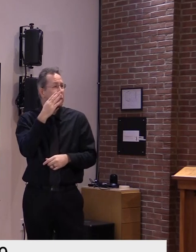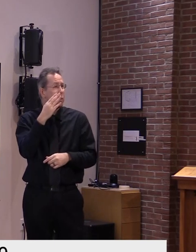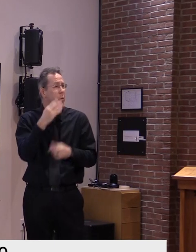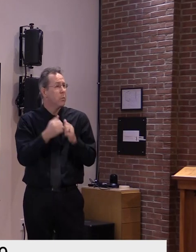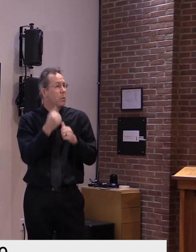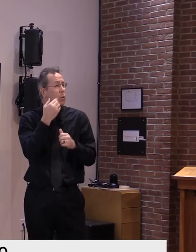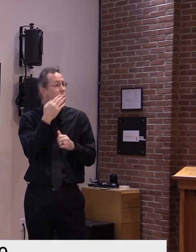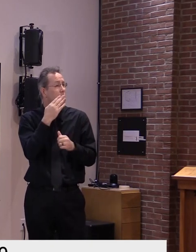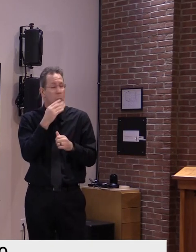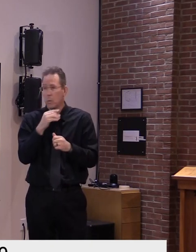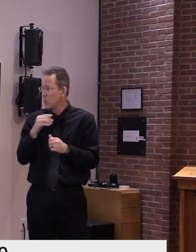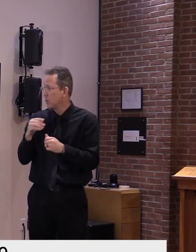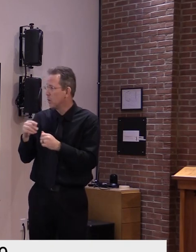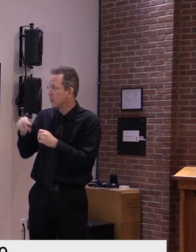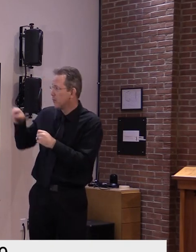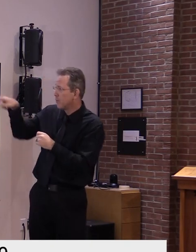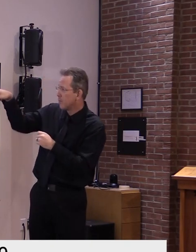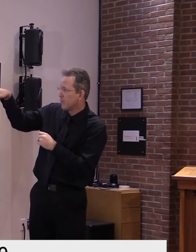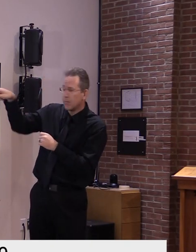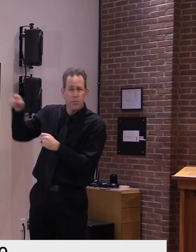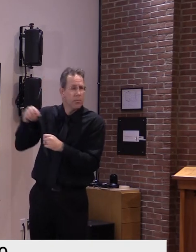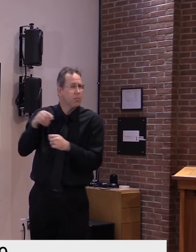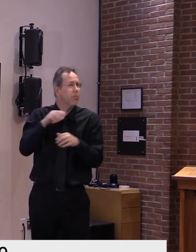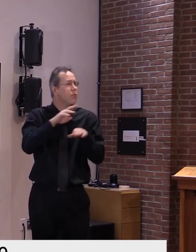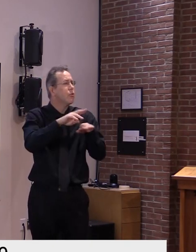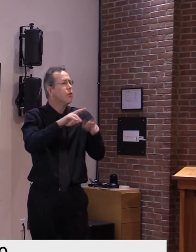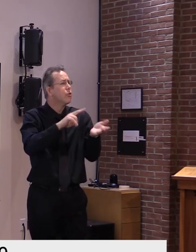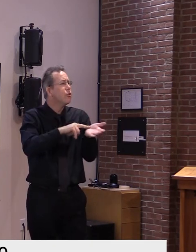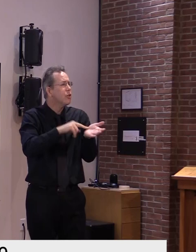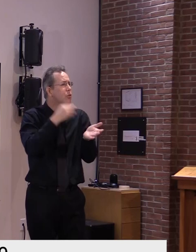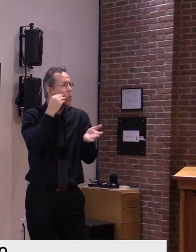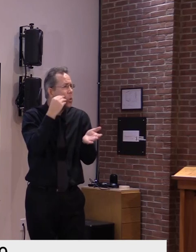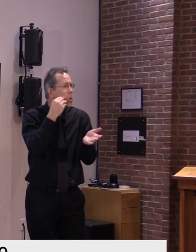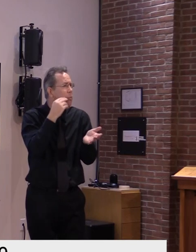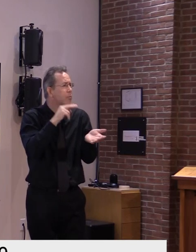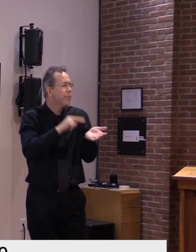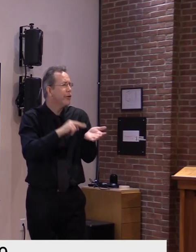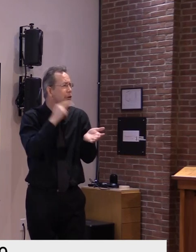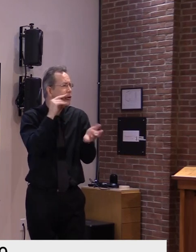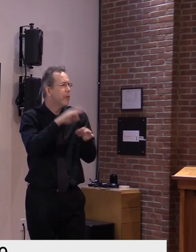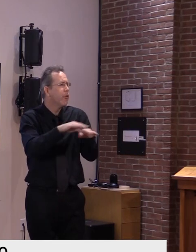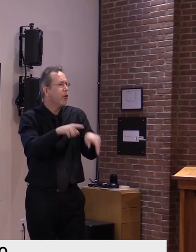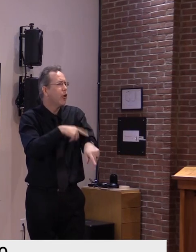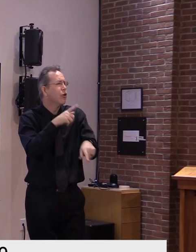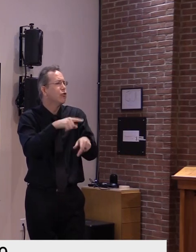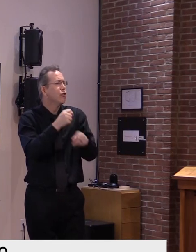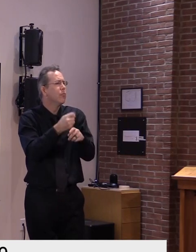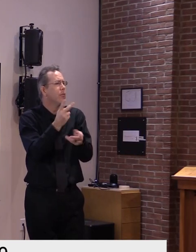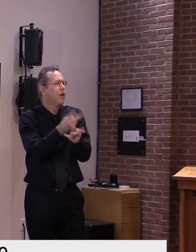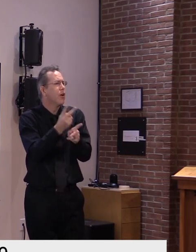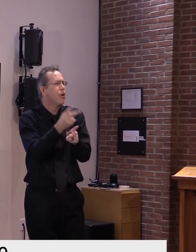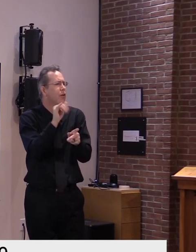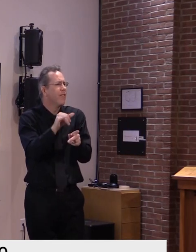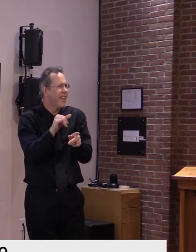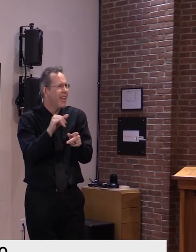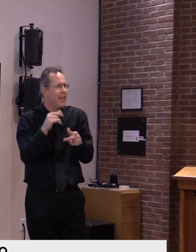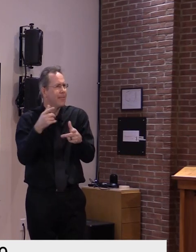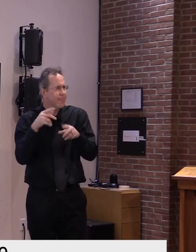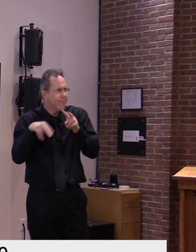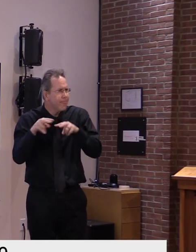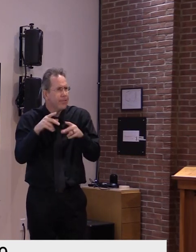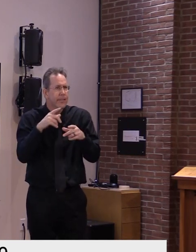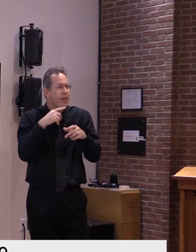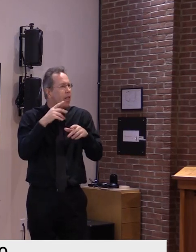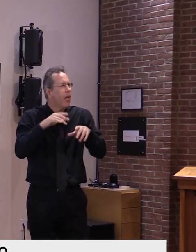very earliest days of the pandemic, when we didn't even have abundant testing or PPE